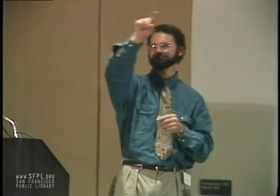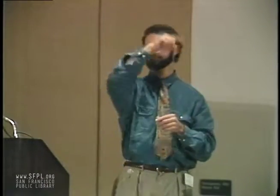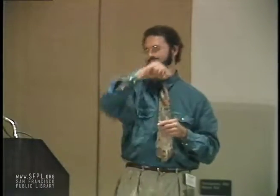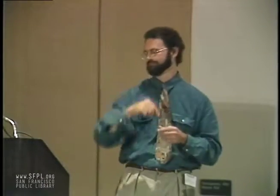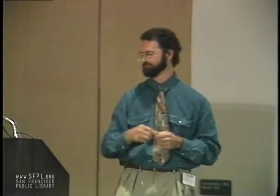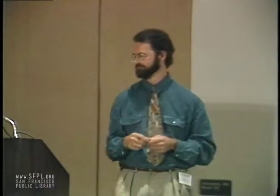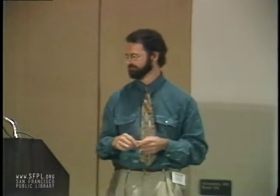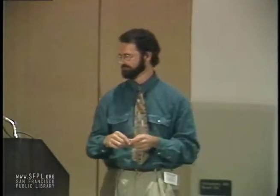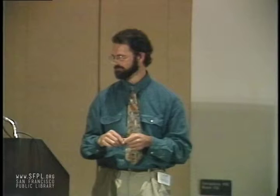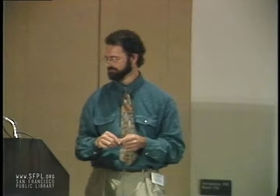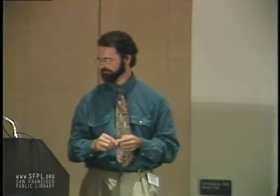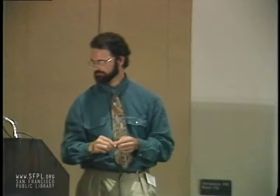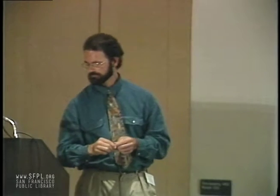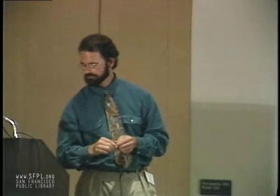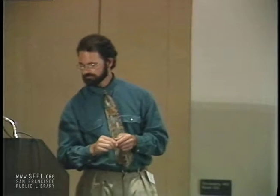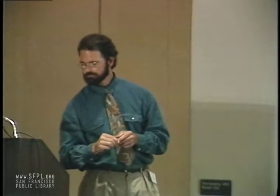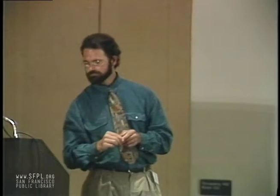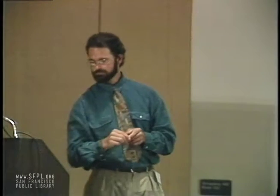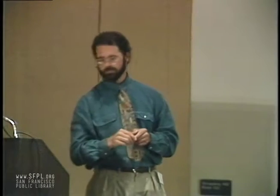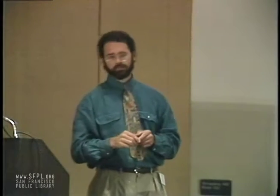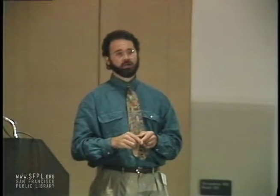to deaf people and hearing people out in the world.